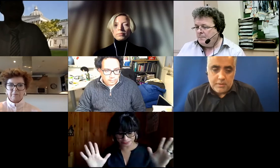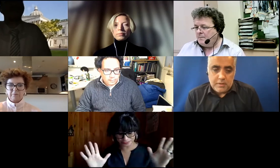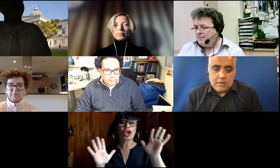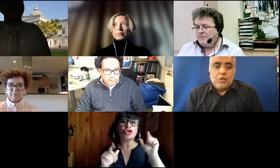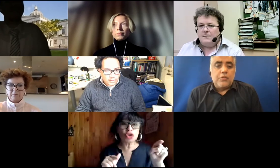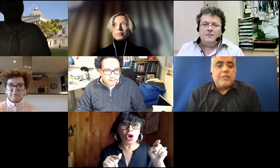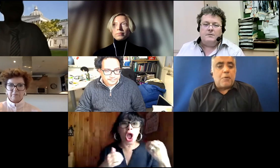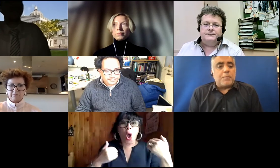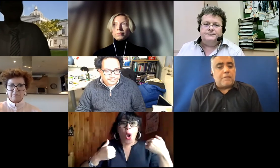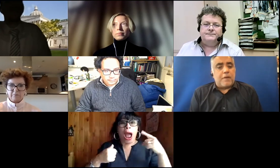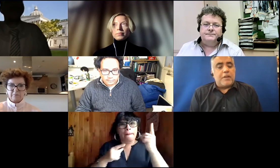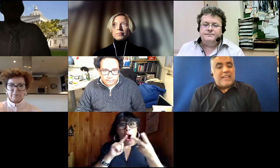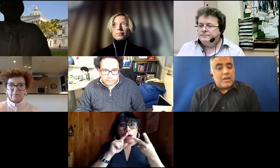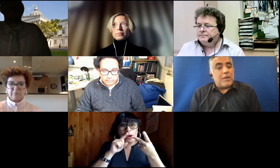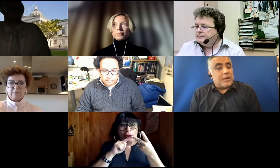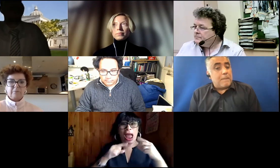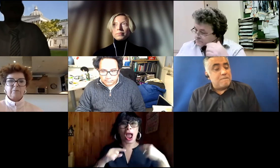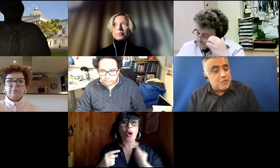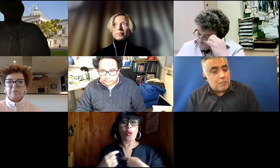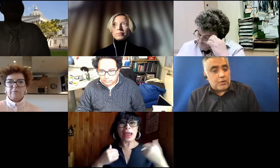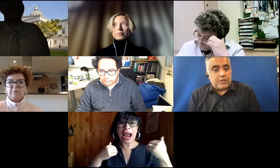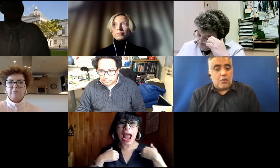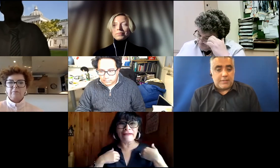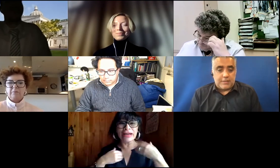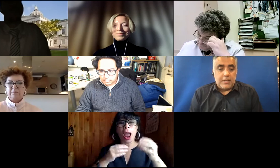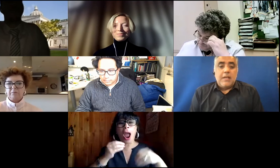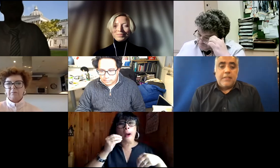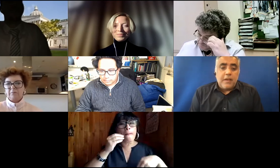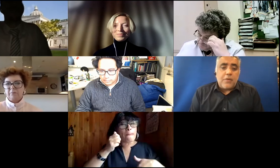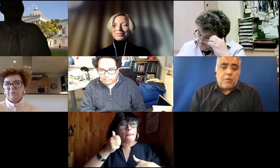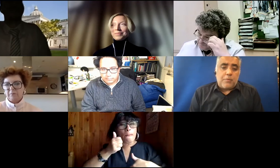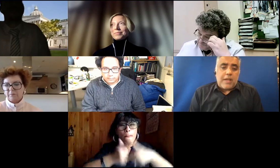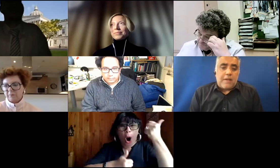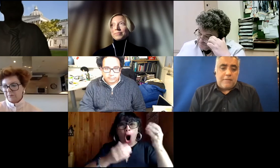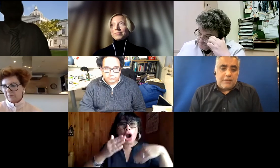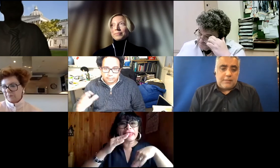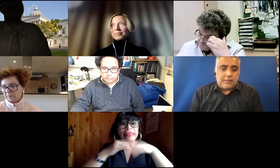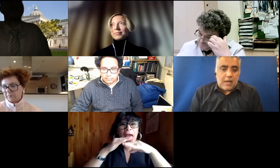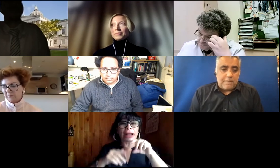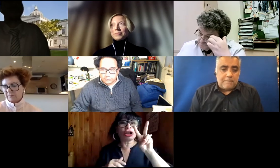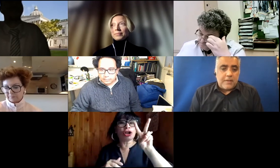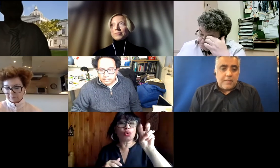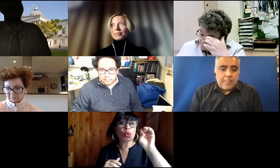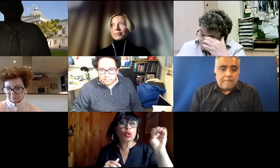problem. So these programs are very hearing viewpointed, oriented. The other one we have is,